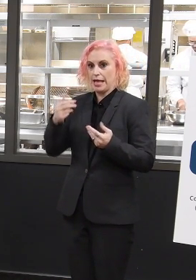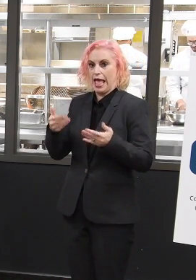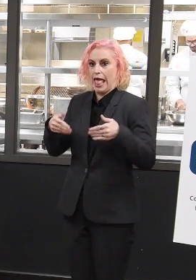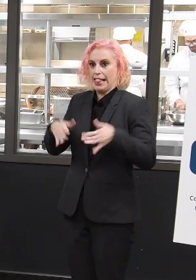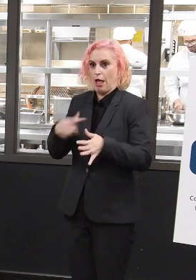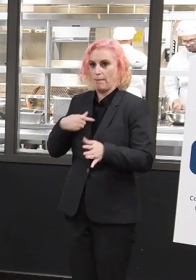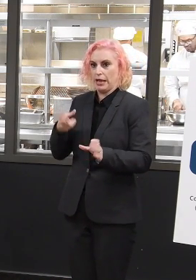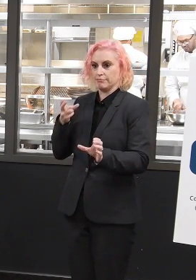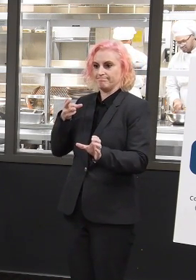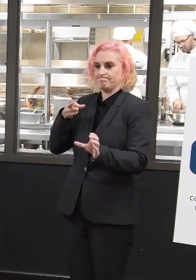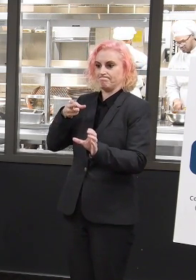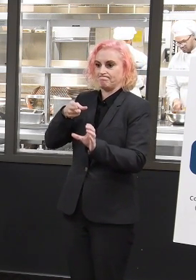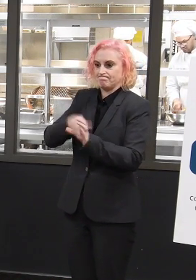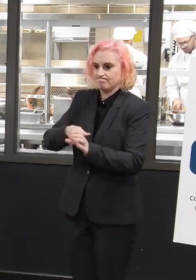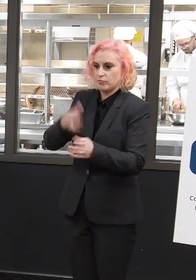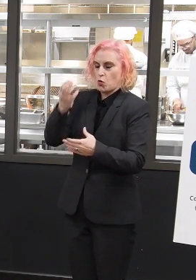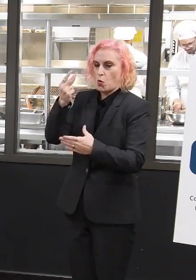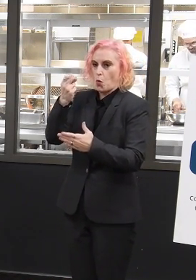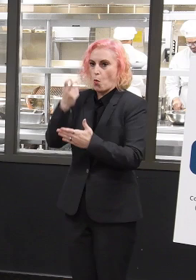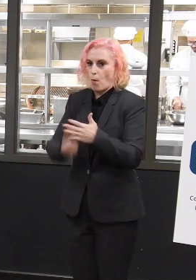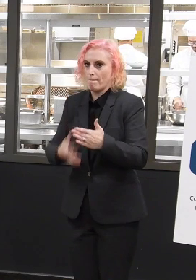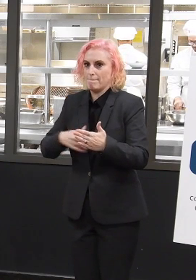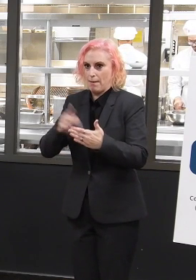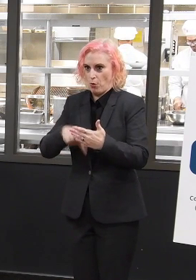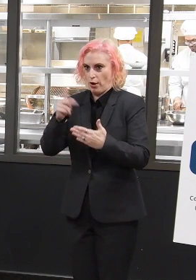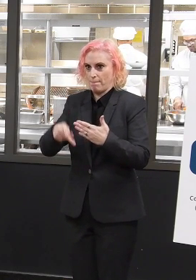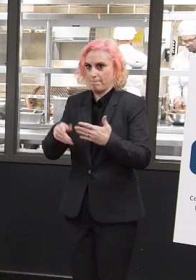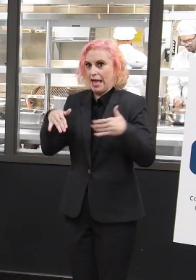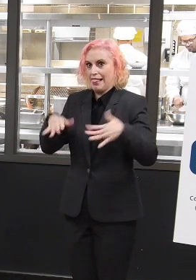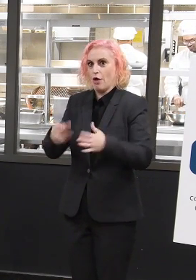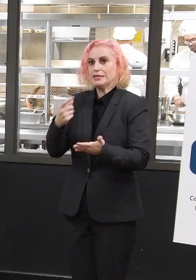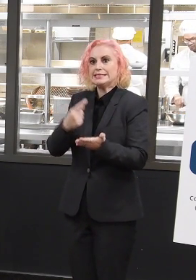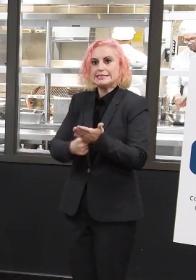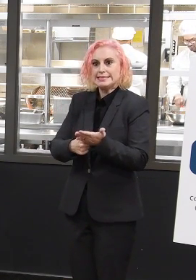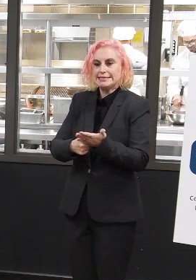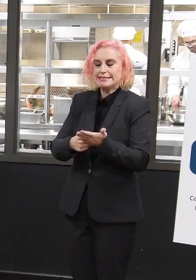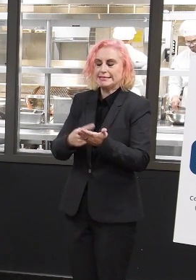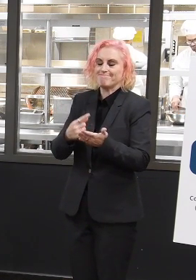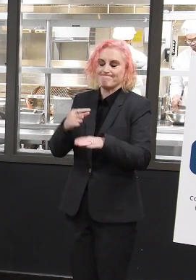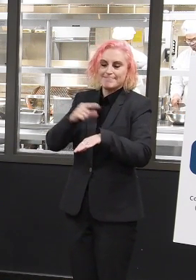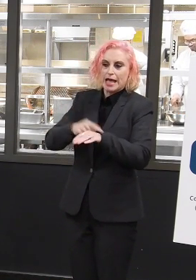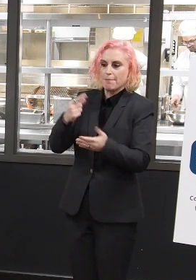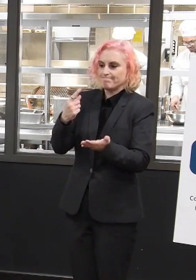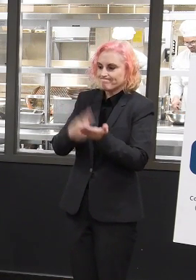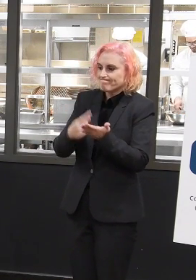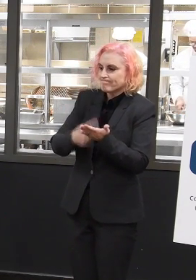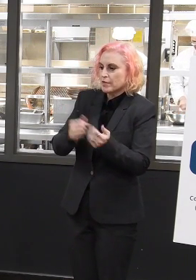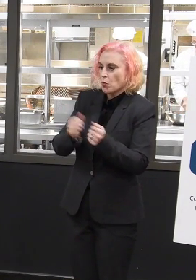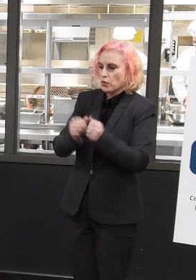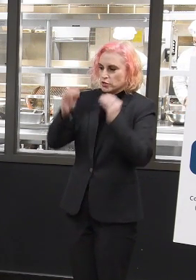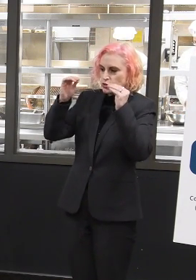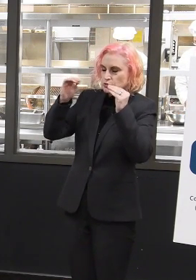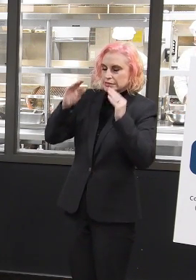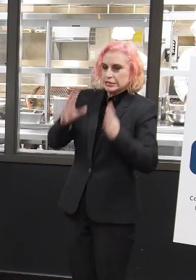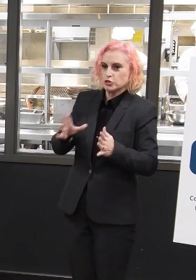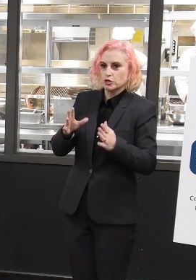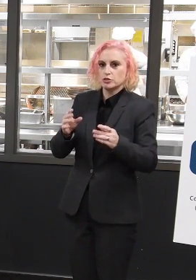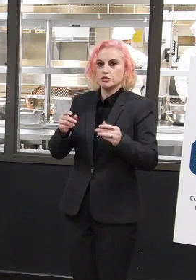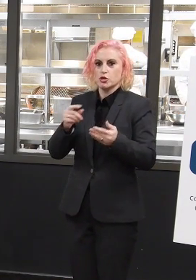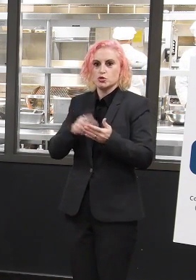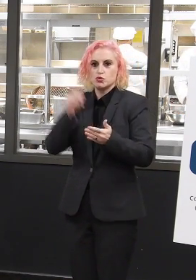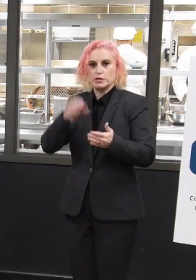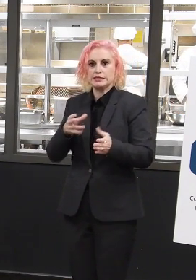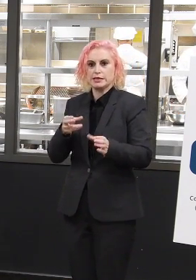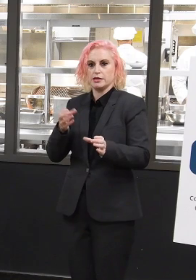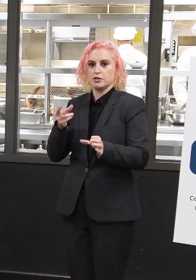immersed student. It gave me time to stay after class, talk to my fellow students, chefs, and even be in the